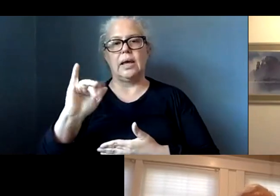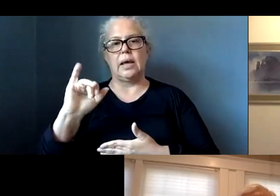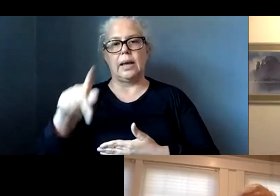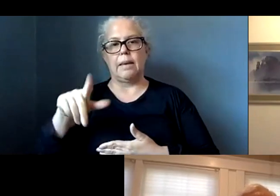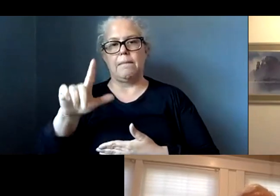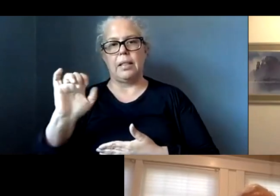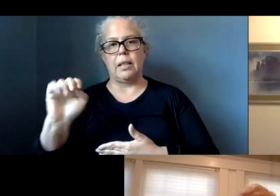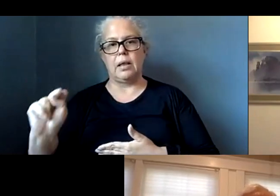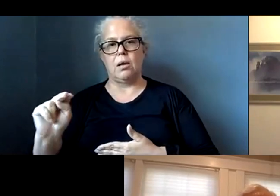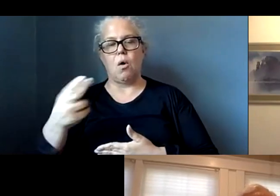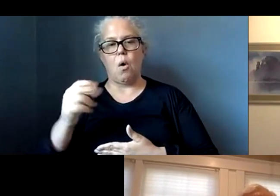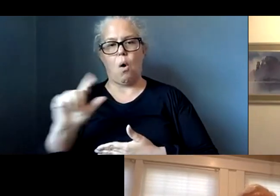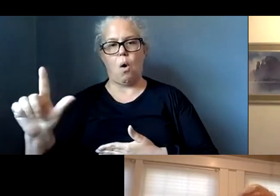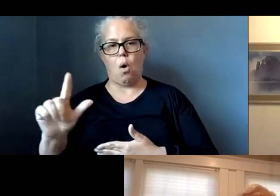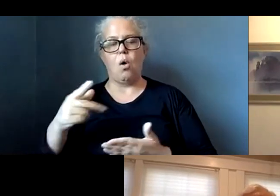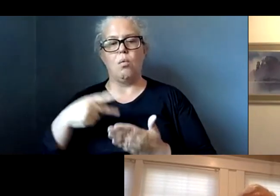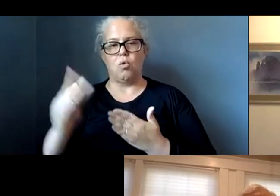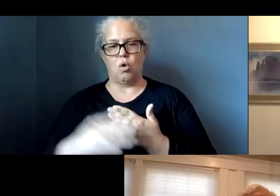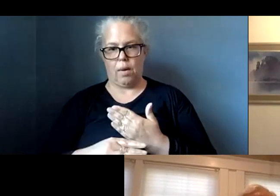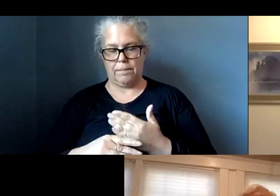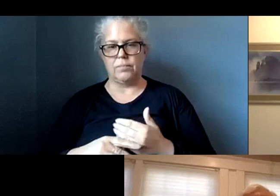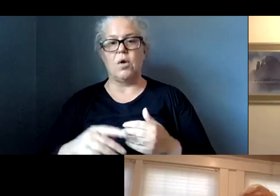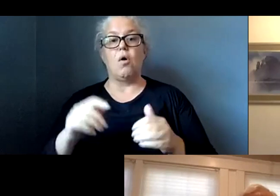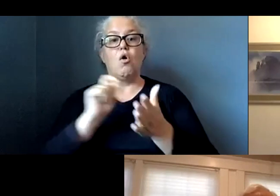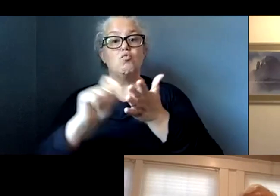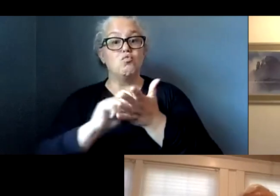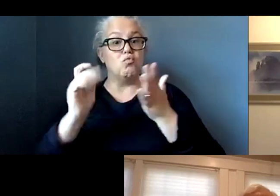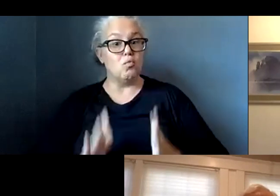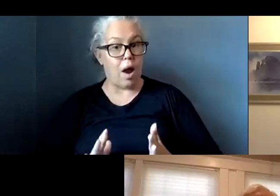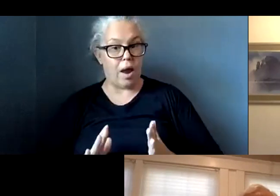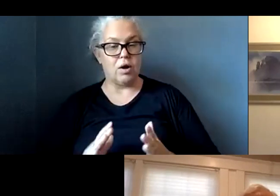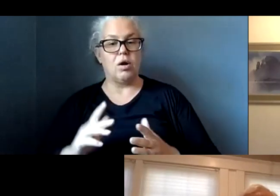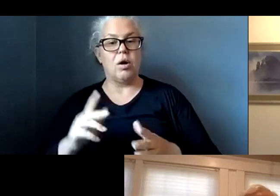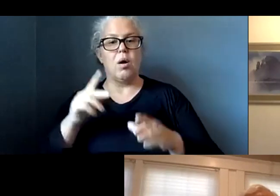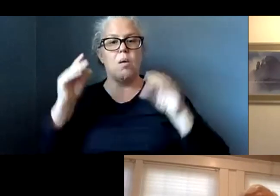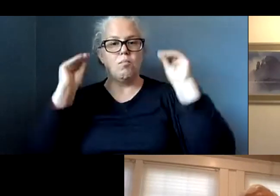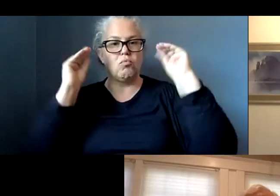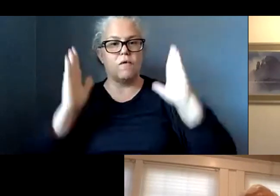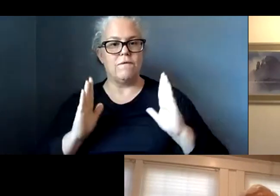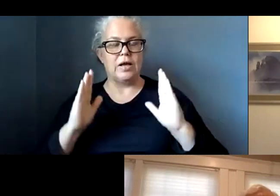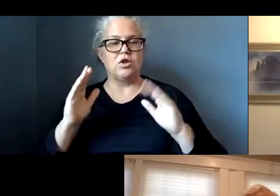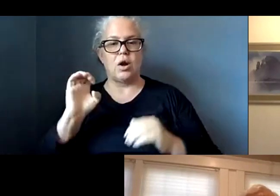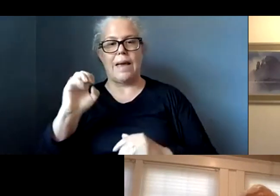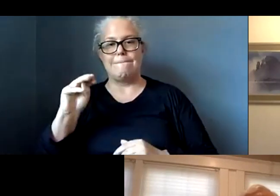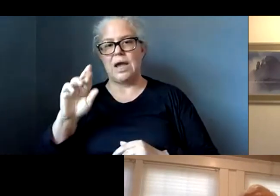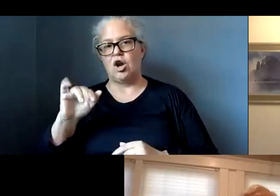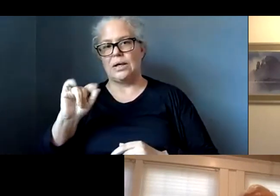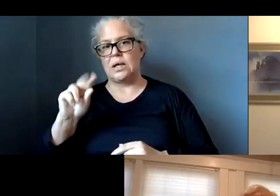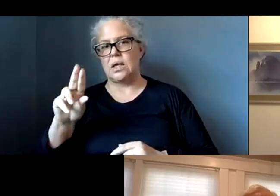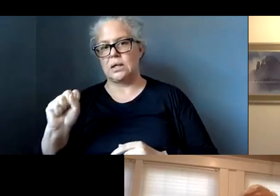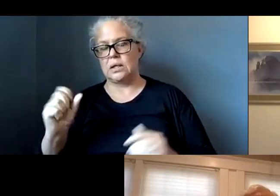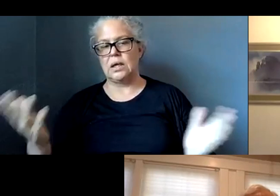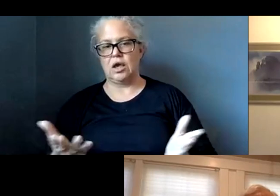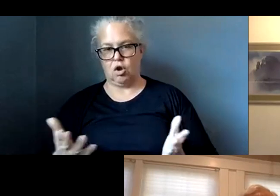Ground. Its author, Dr. Richard Gillin, is a professor emeritus of English at Washington College. He taught